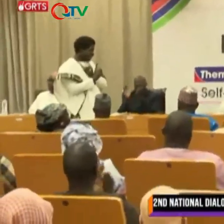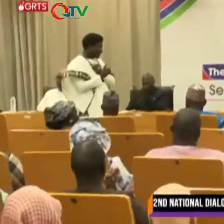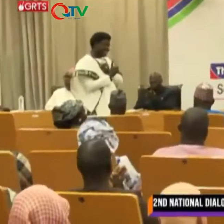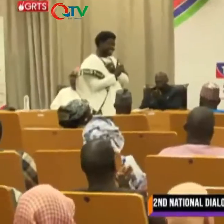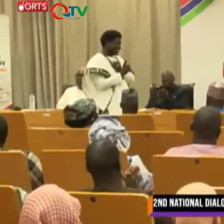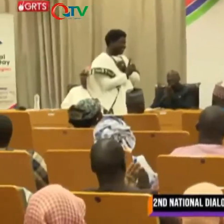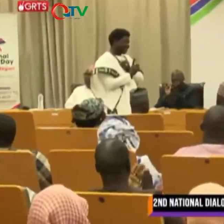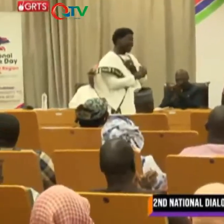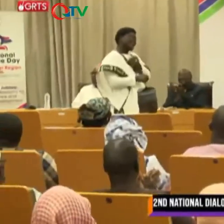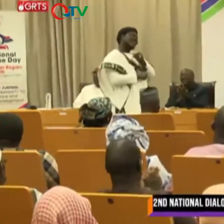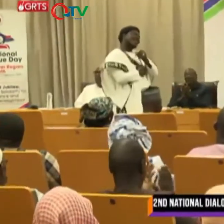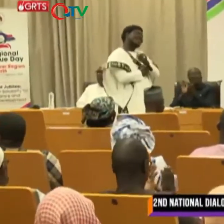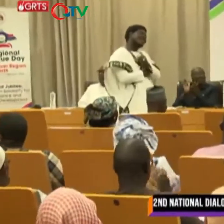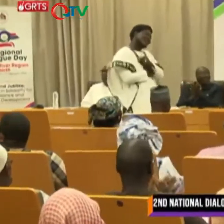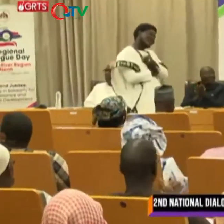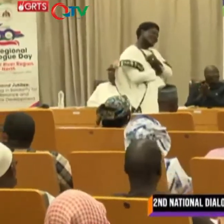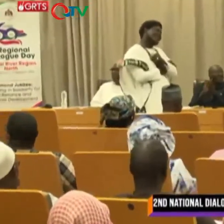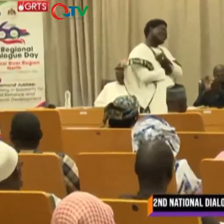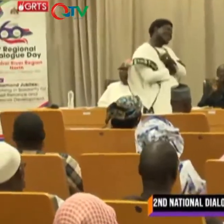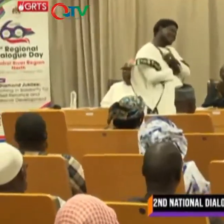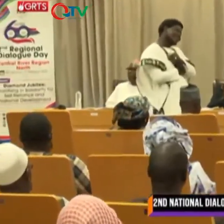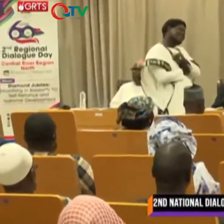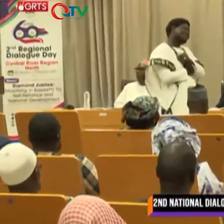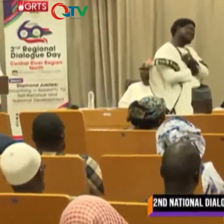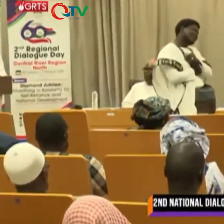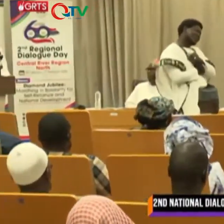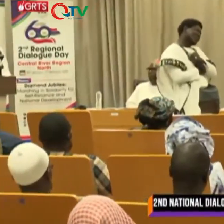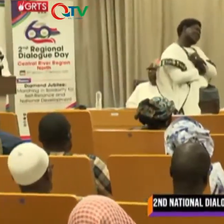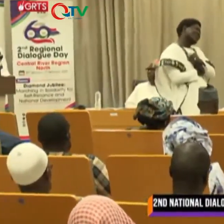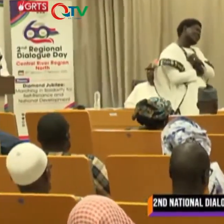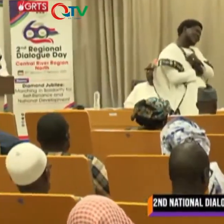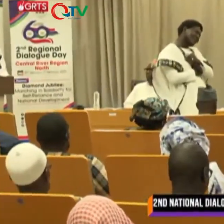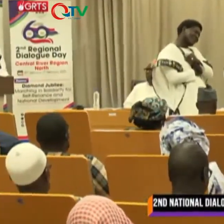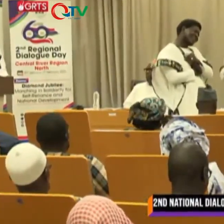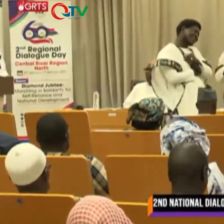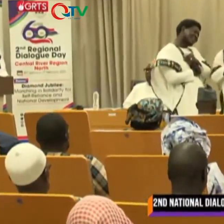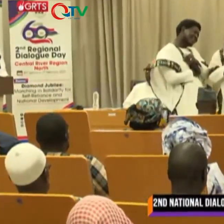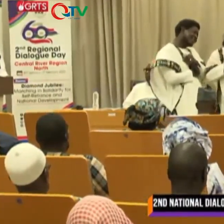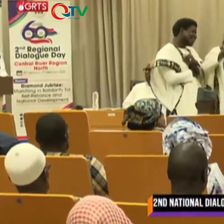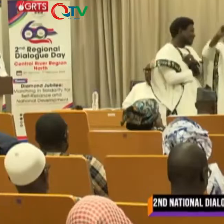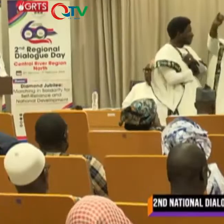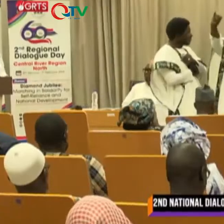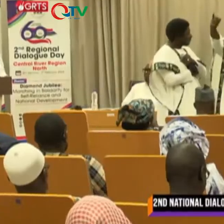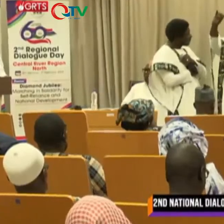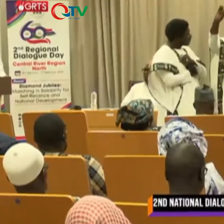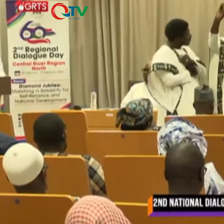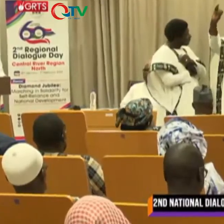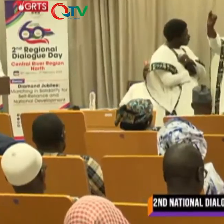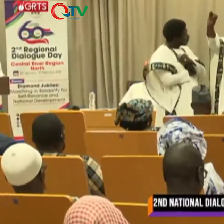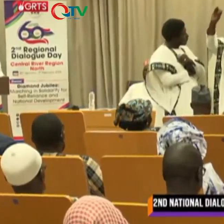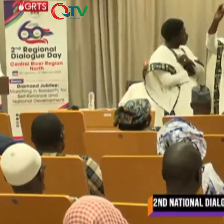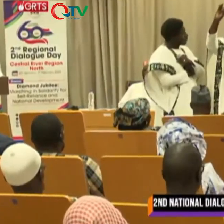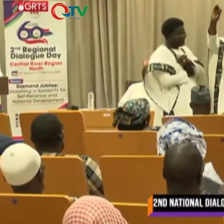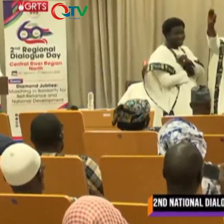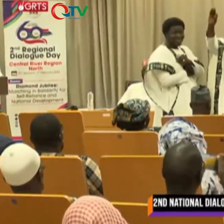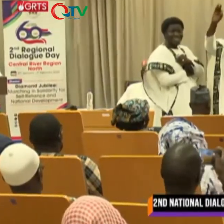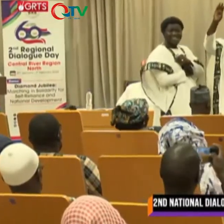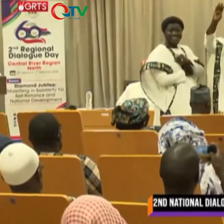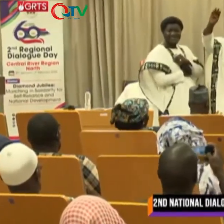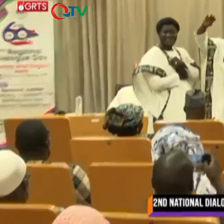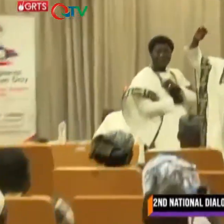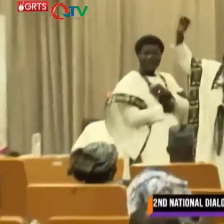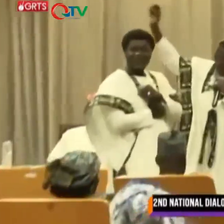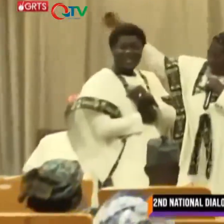amang imagine, akano lanno, mang hakili fuloso tuito, akano calculation, minus on imploso, times